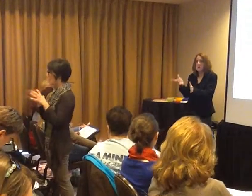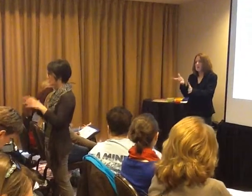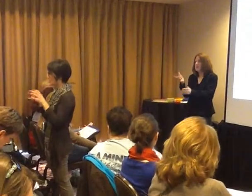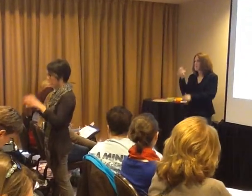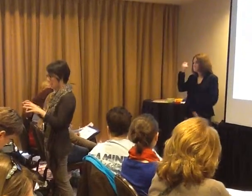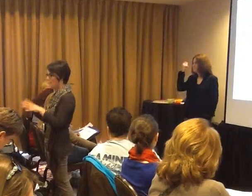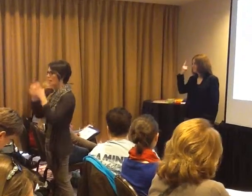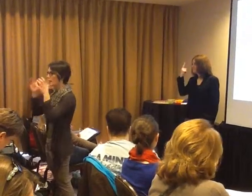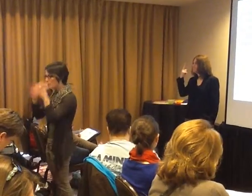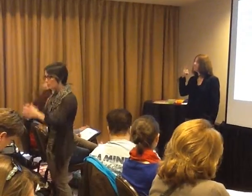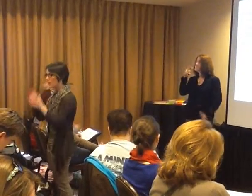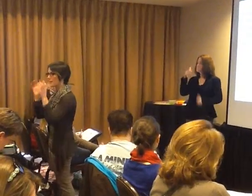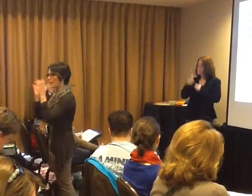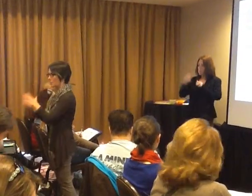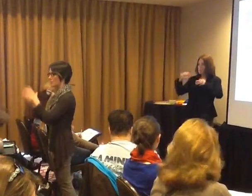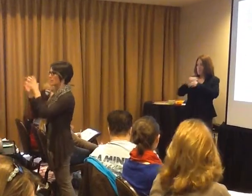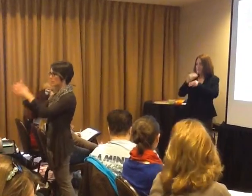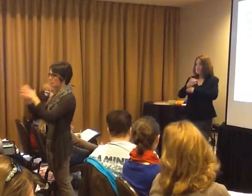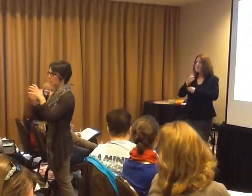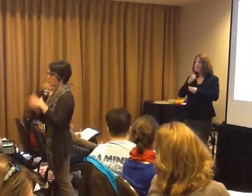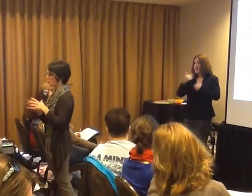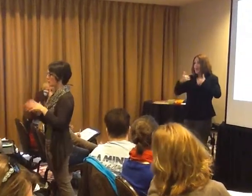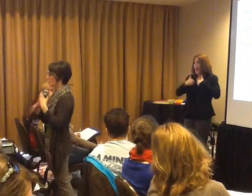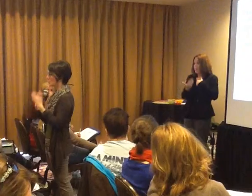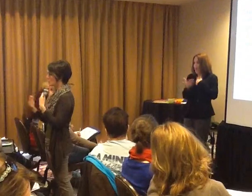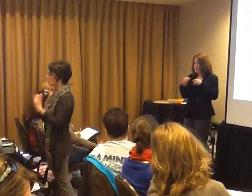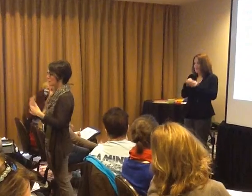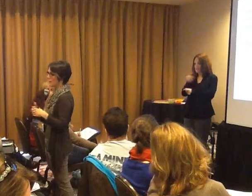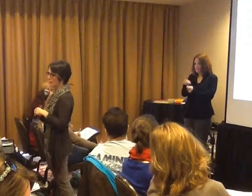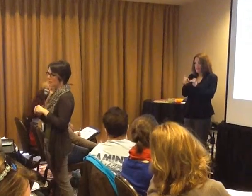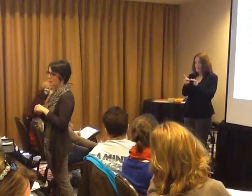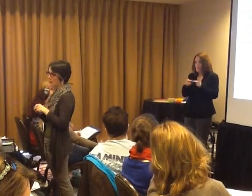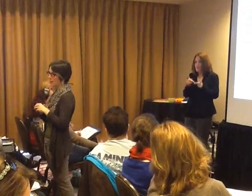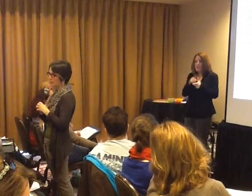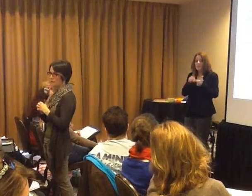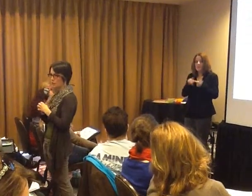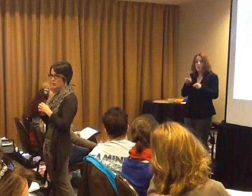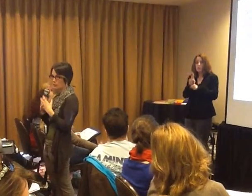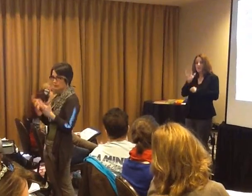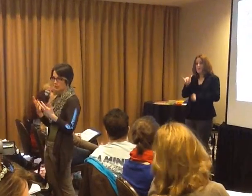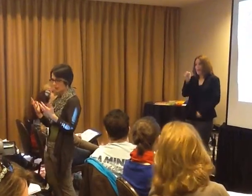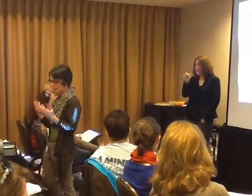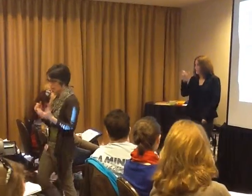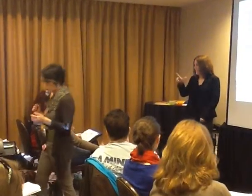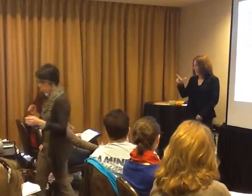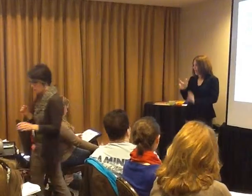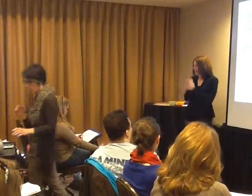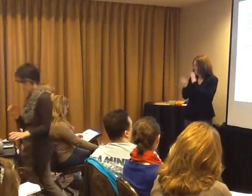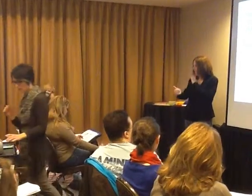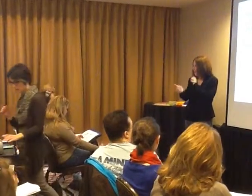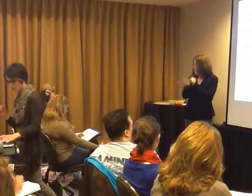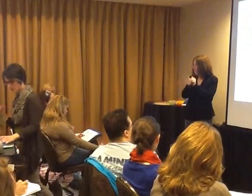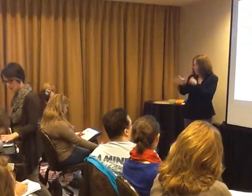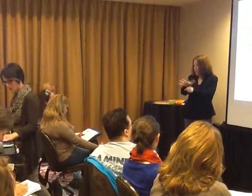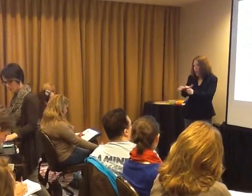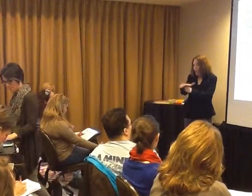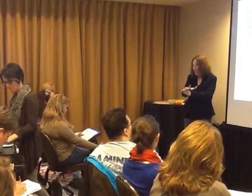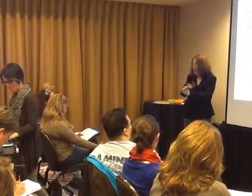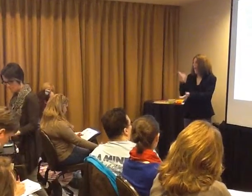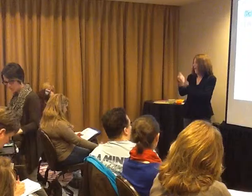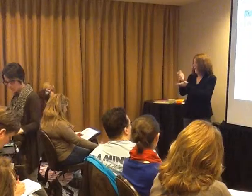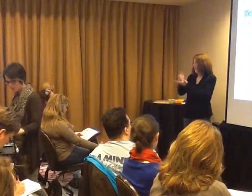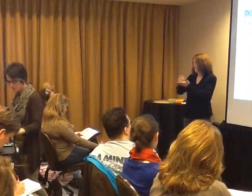math they were saying that putting the objects in a particular place and using that kind of ASL feature was really beneficial to our students.